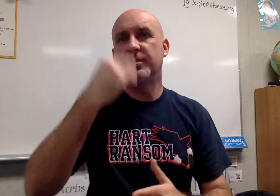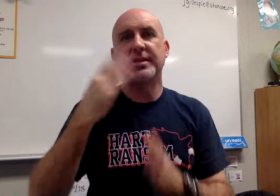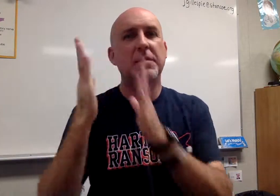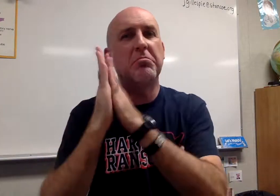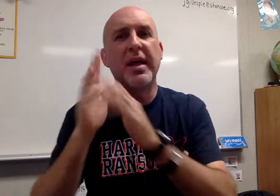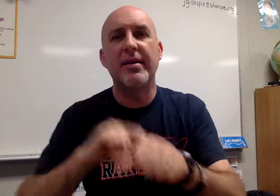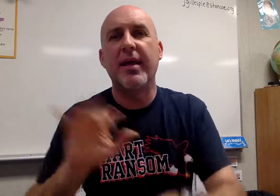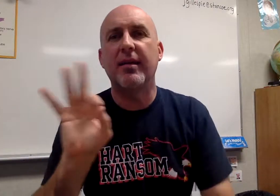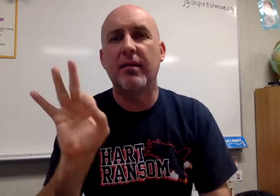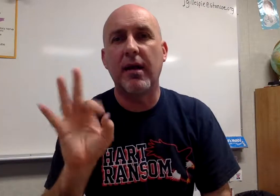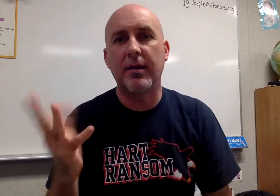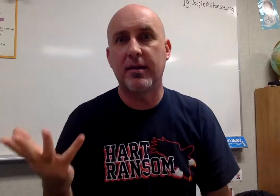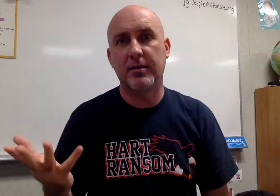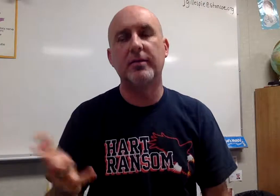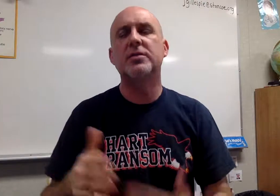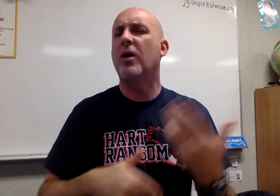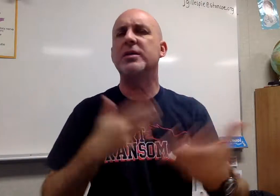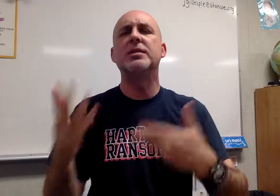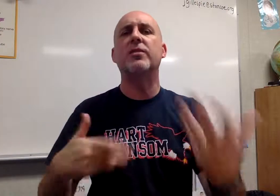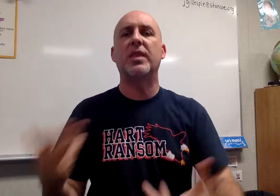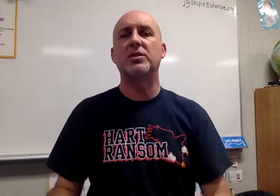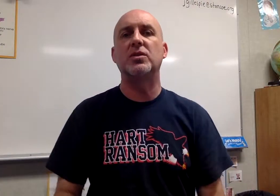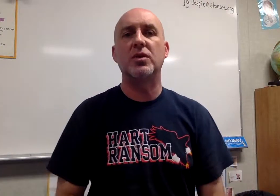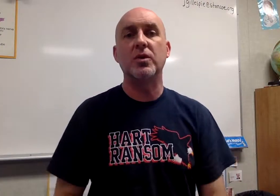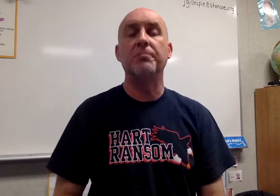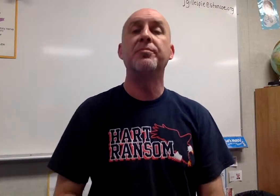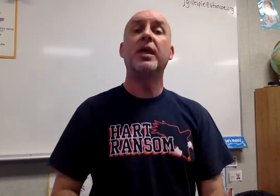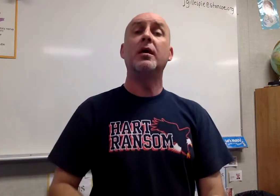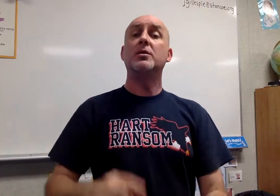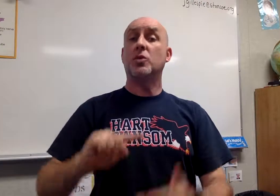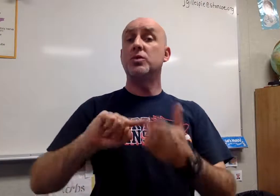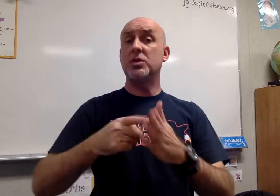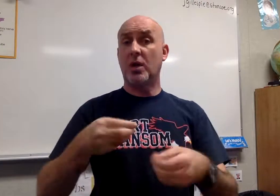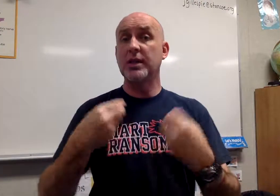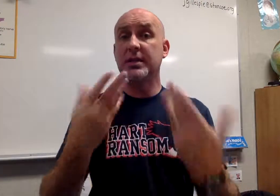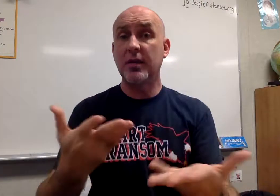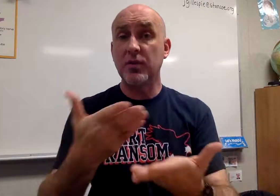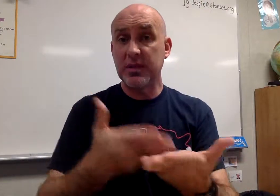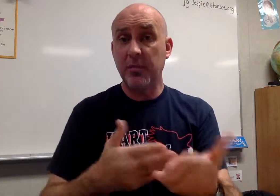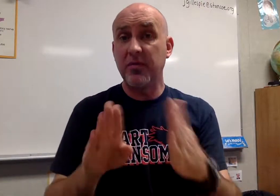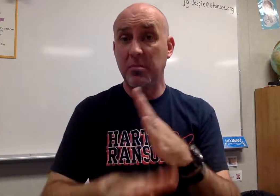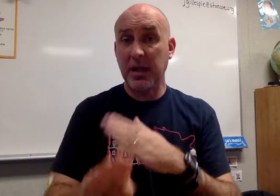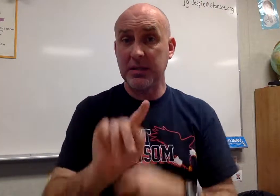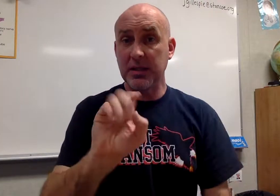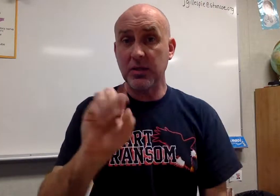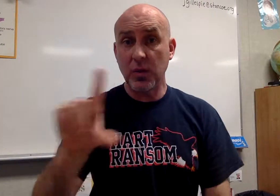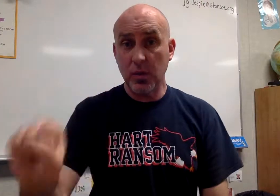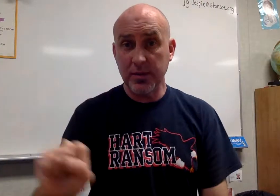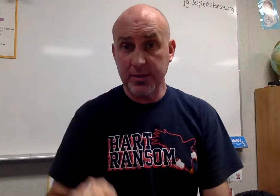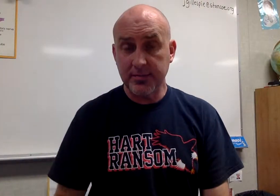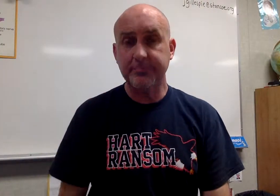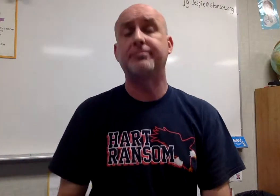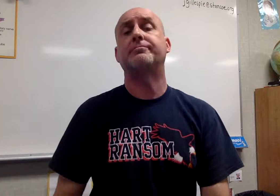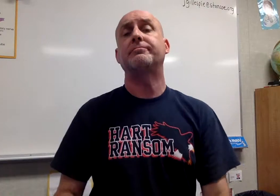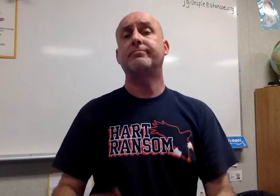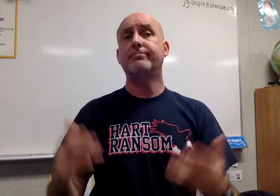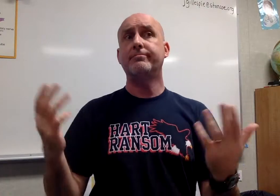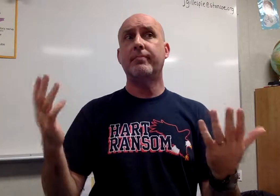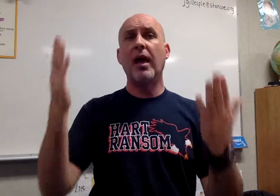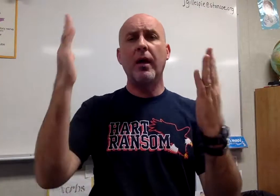sleep bed 9 o'clock. There's all these different things you can do. So we're just starting to give you some of the basic tools. I hope